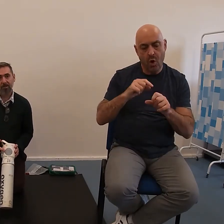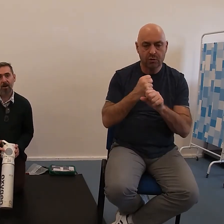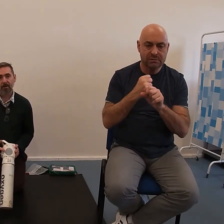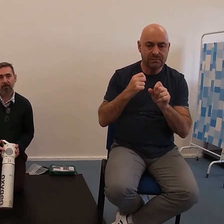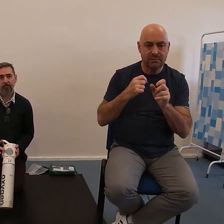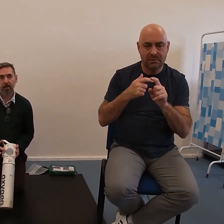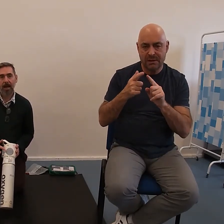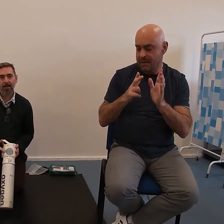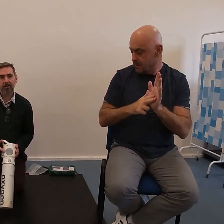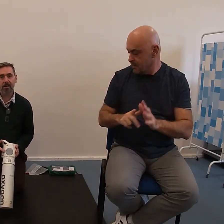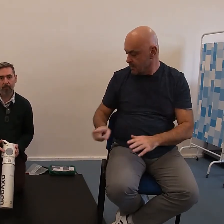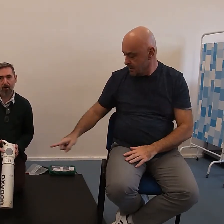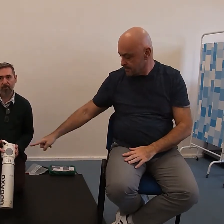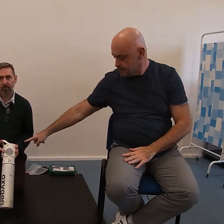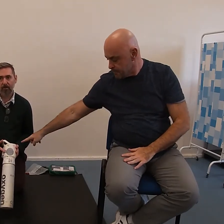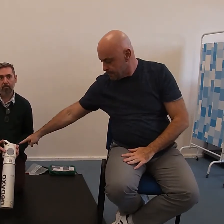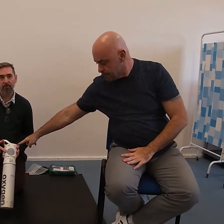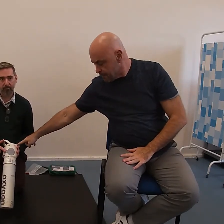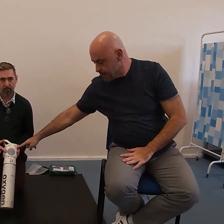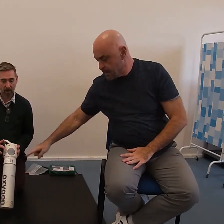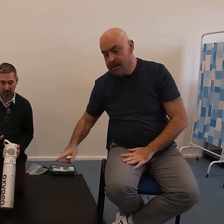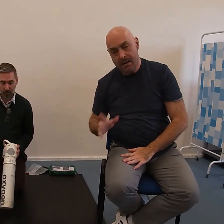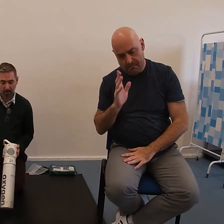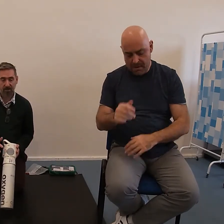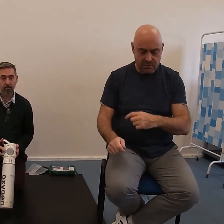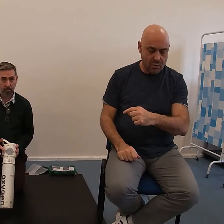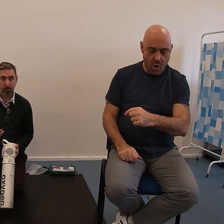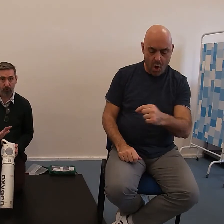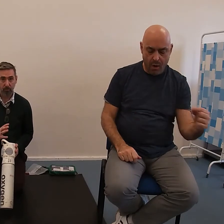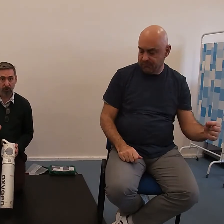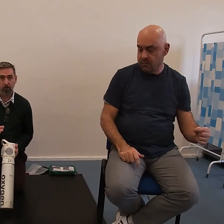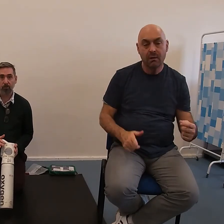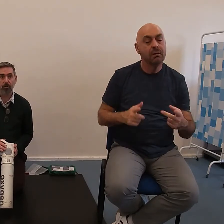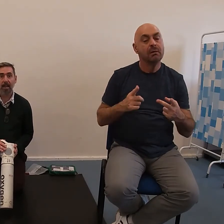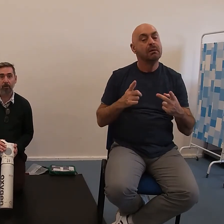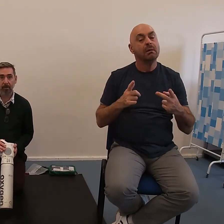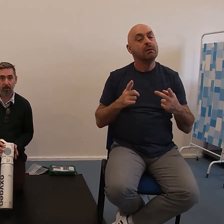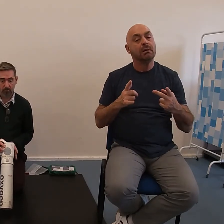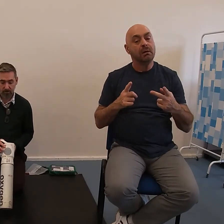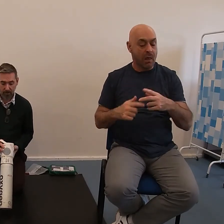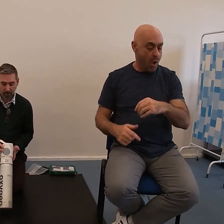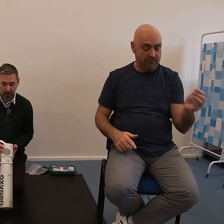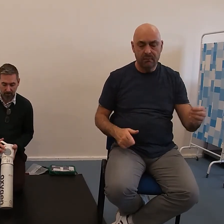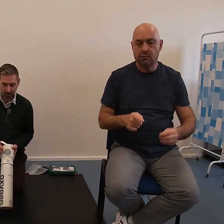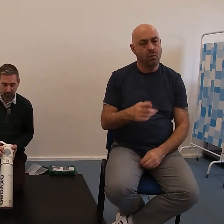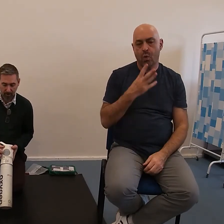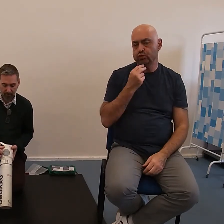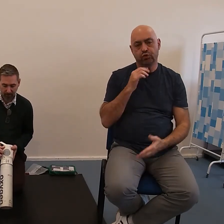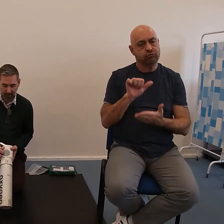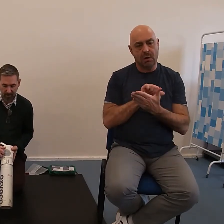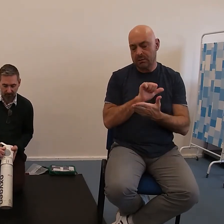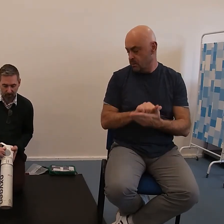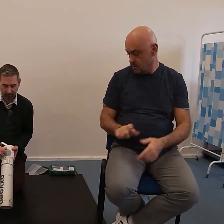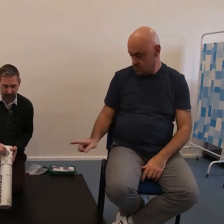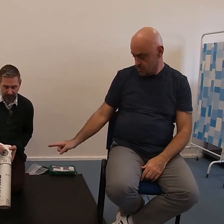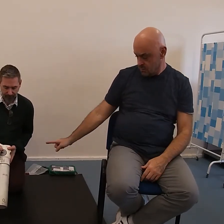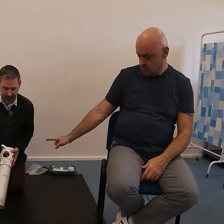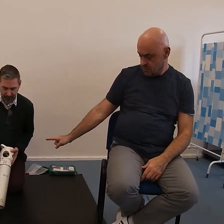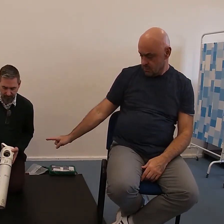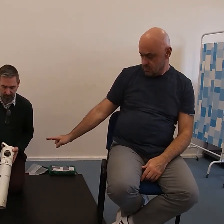this round cover has to come off, otherwise this bottle with this oxygen cannot be used. So by pulling that